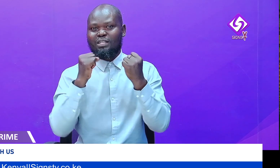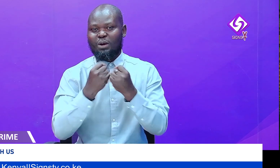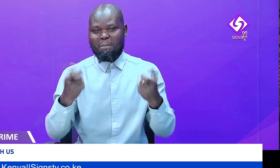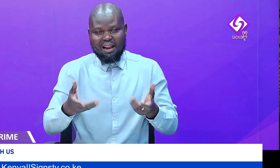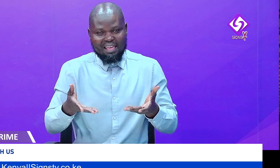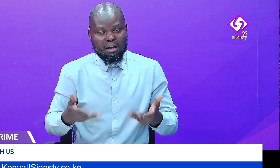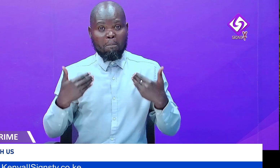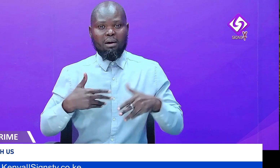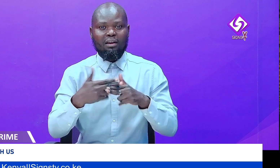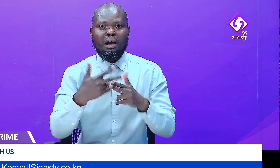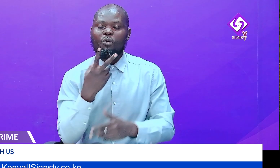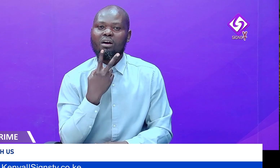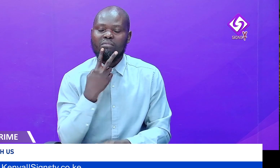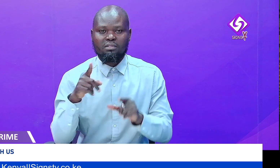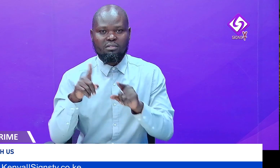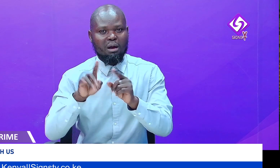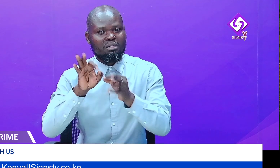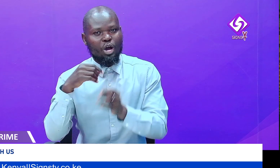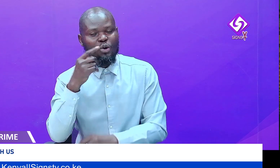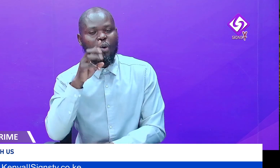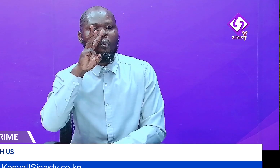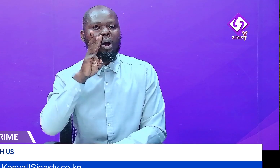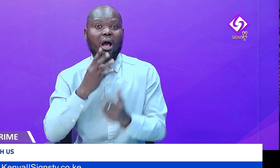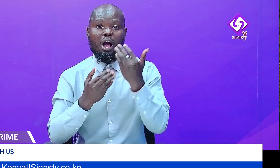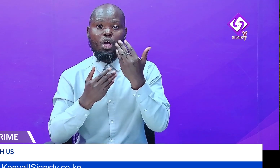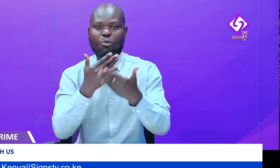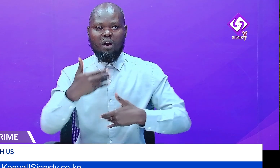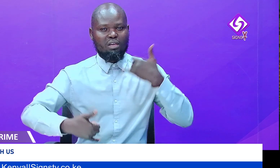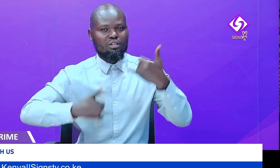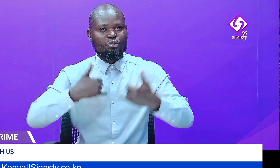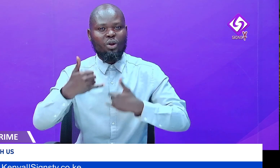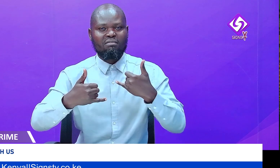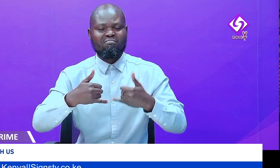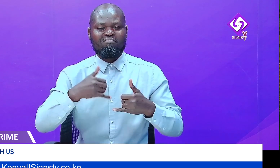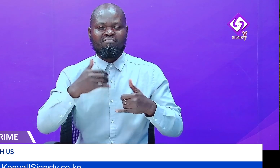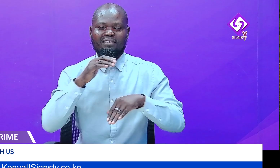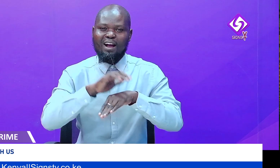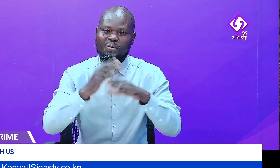And as the ongoing Deaf Awareness Month, please make sure to learn